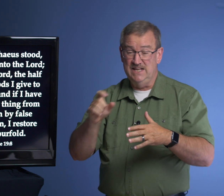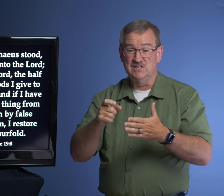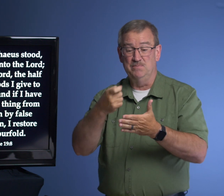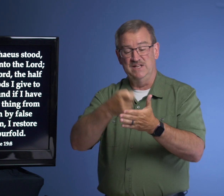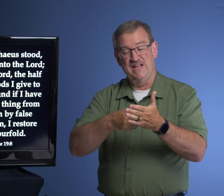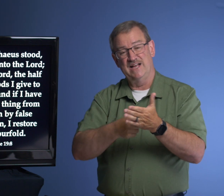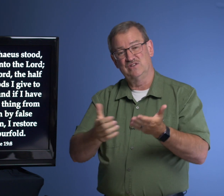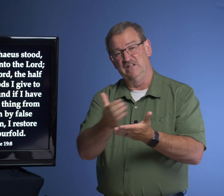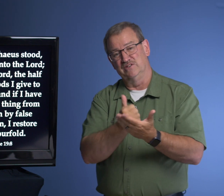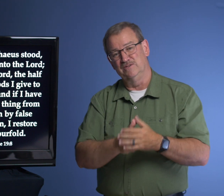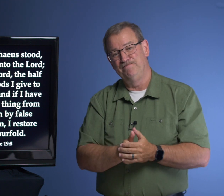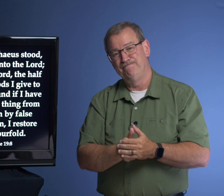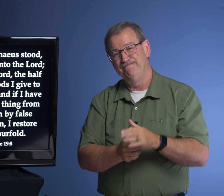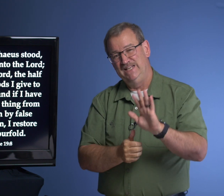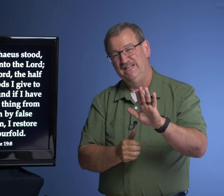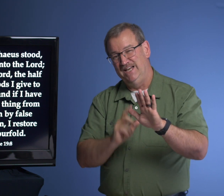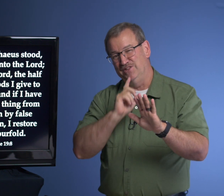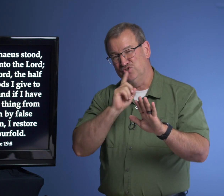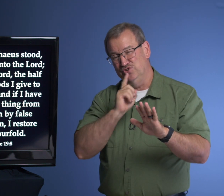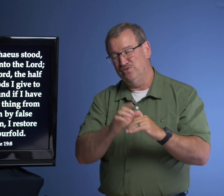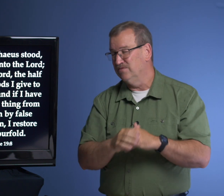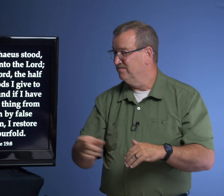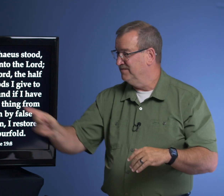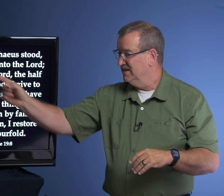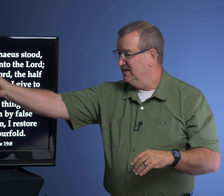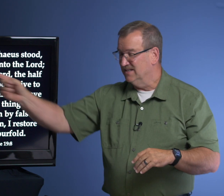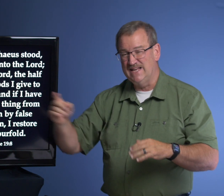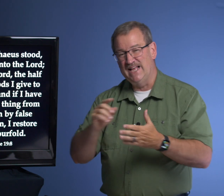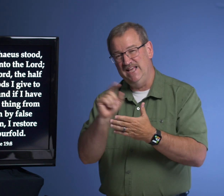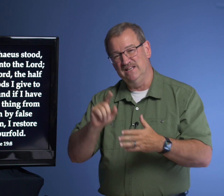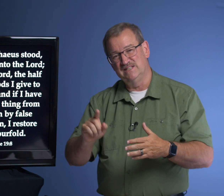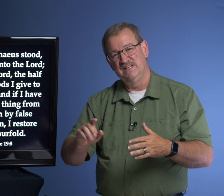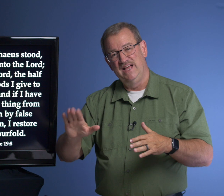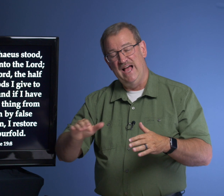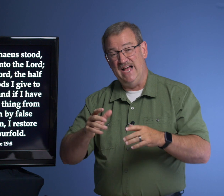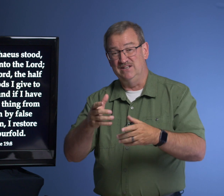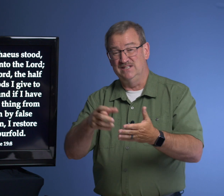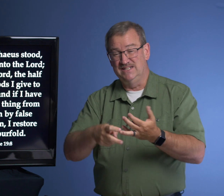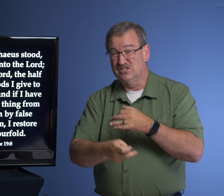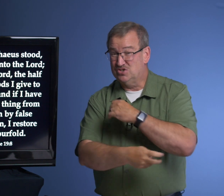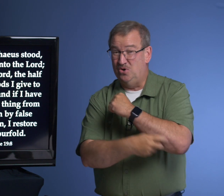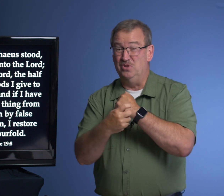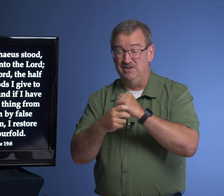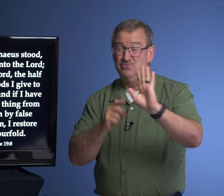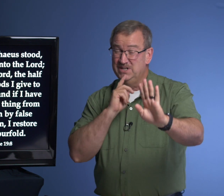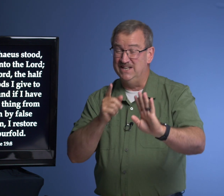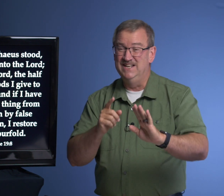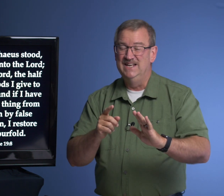Zacchaeus had been a tax collector. And the truth, Zacchaeus had stolen, really.